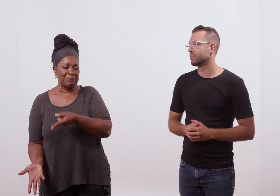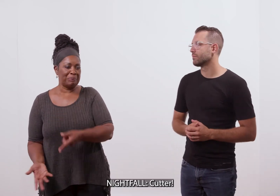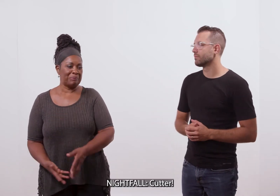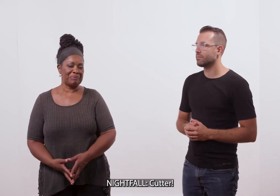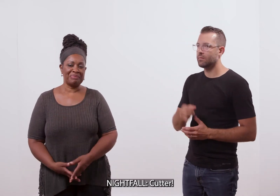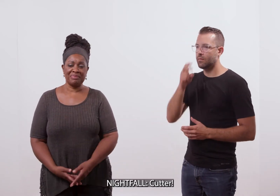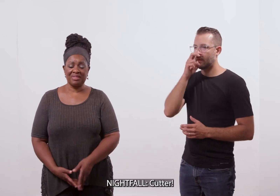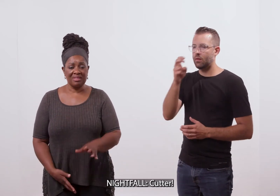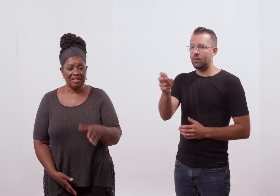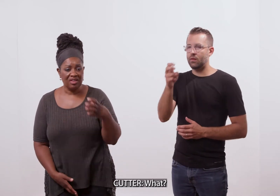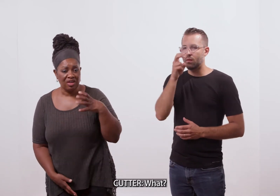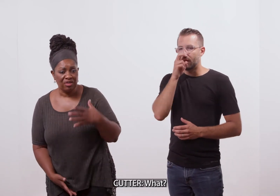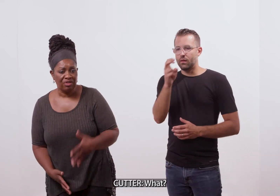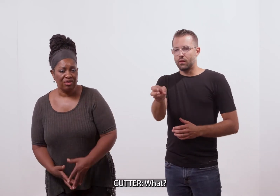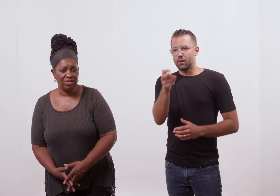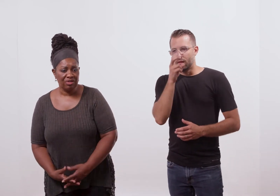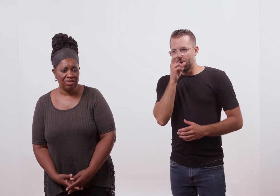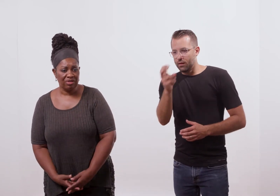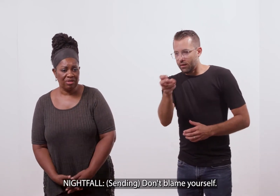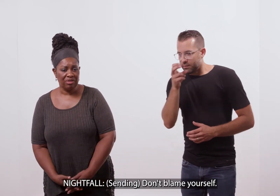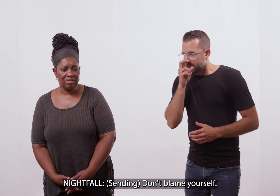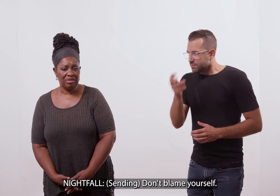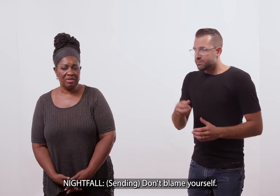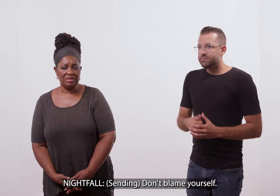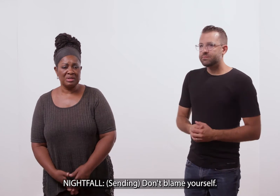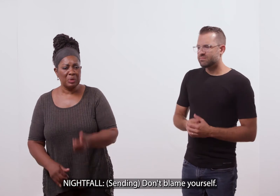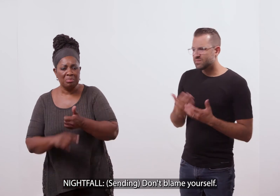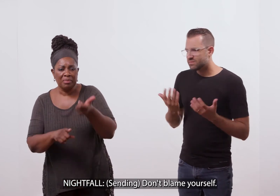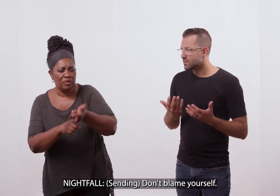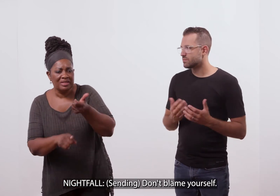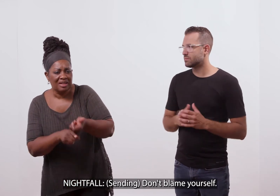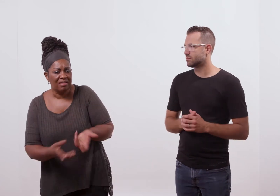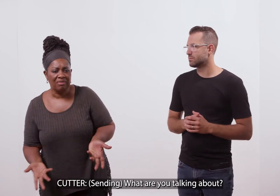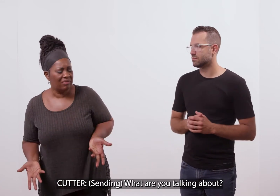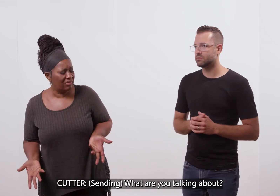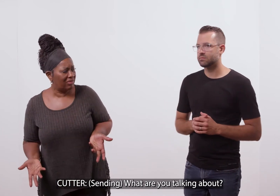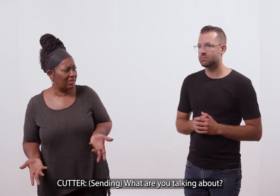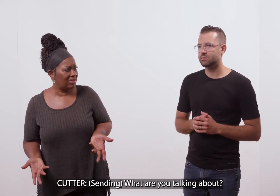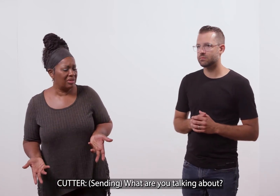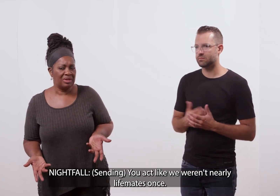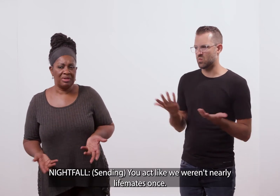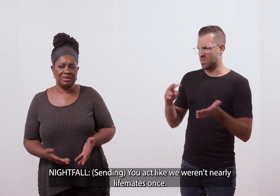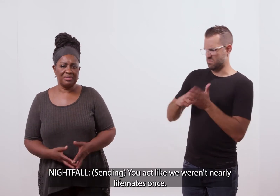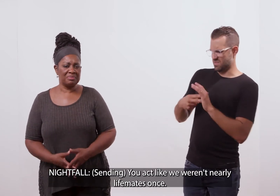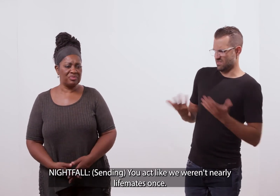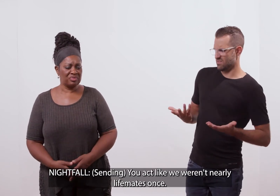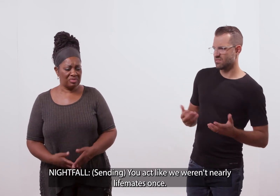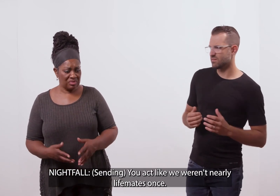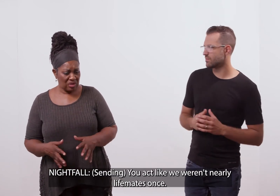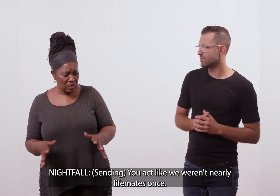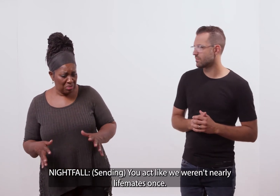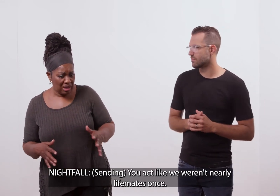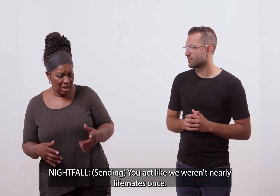Cutter. What? Don't blame yourself. What are you talking about? You act like we weren't